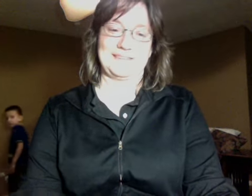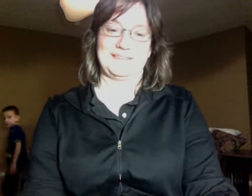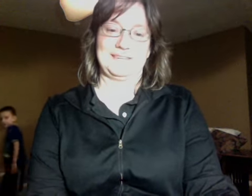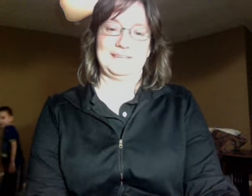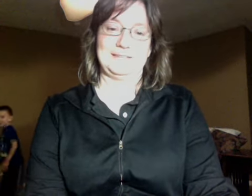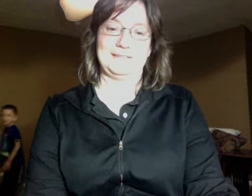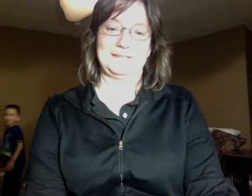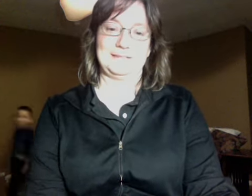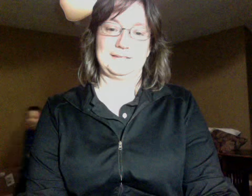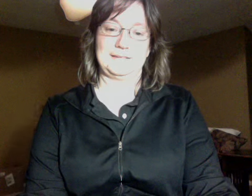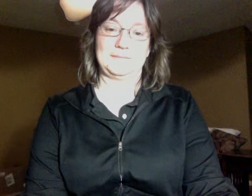Alex.